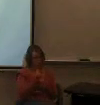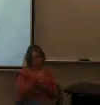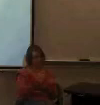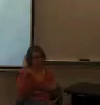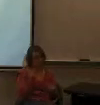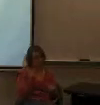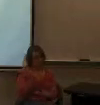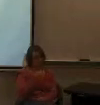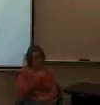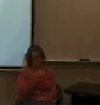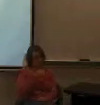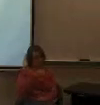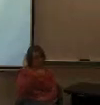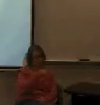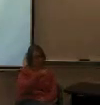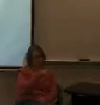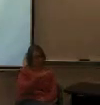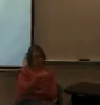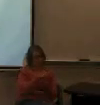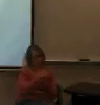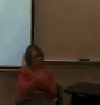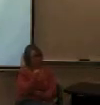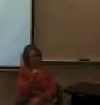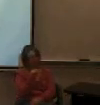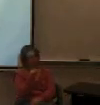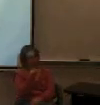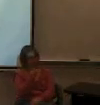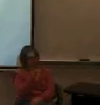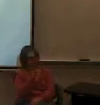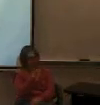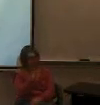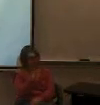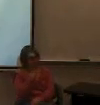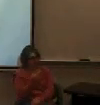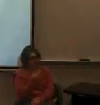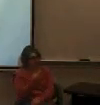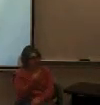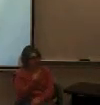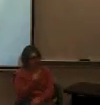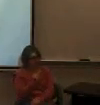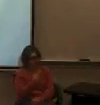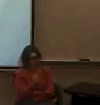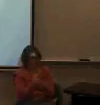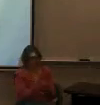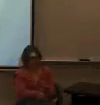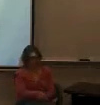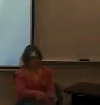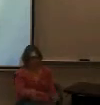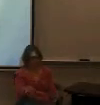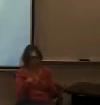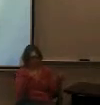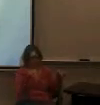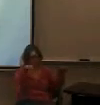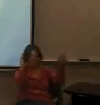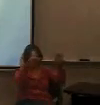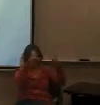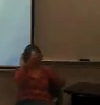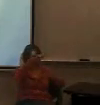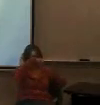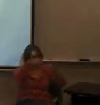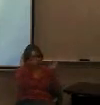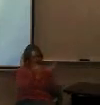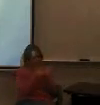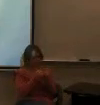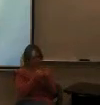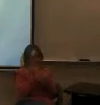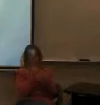the hypolimnion becomes anoxic, the phosphorus will settle out and then release and then come back up into the solution. And